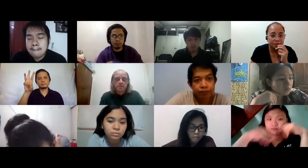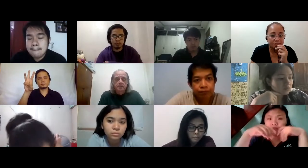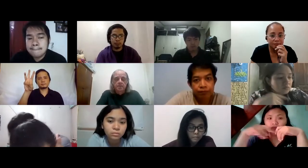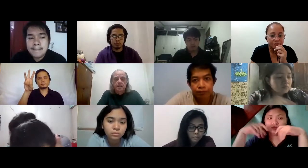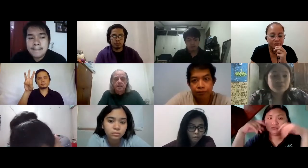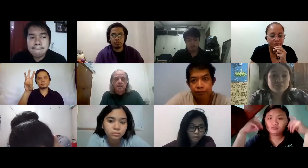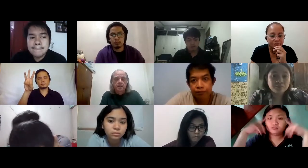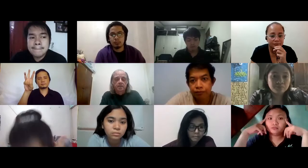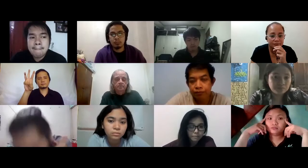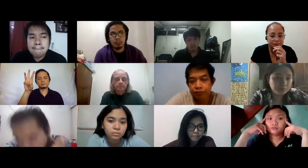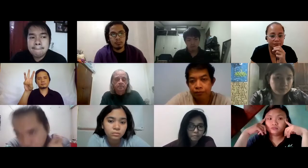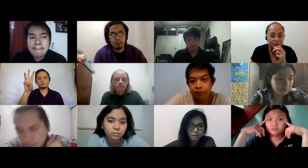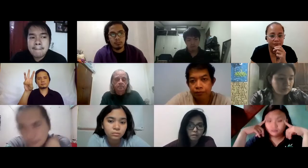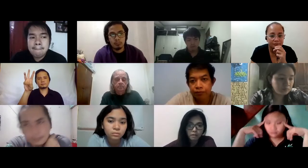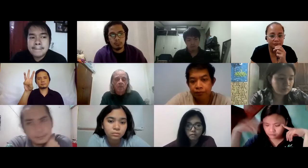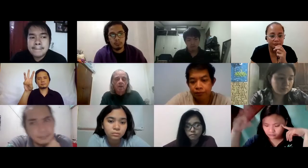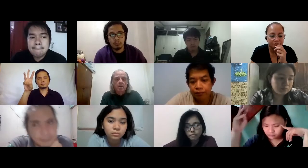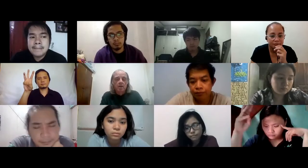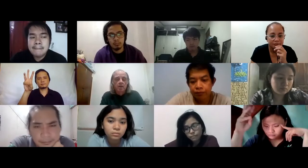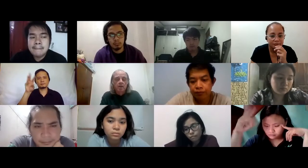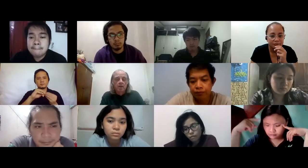Let's take